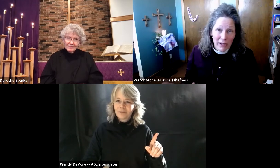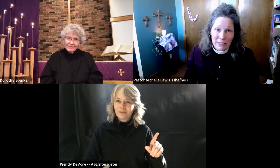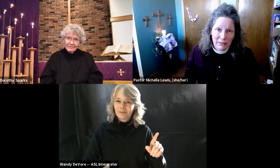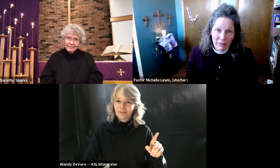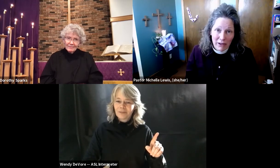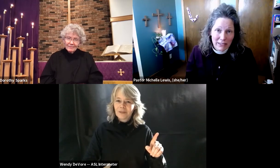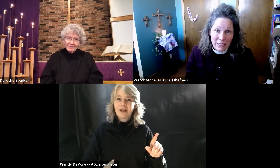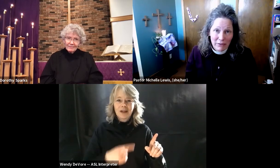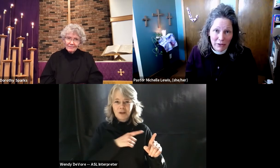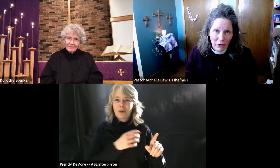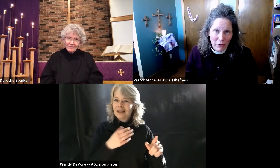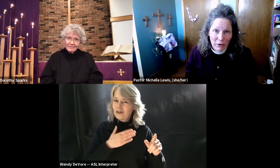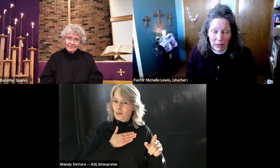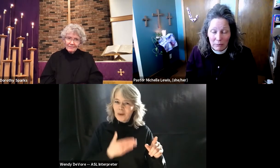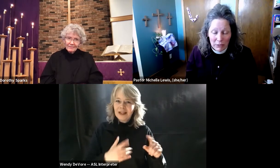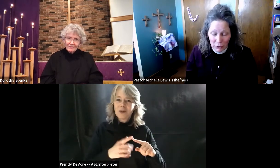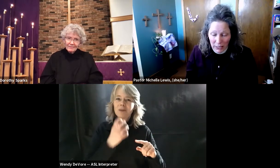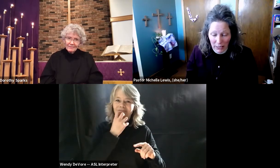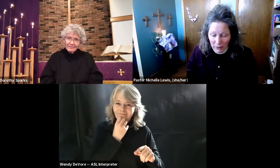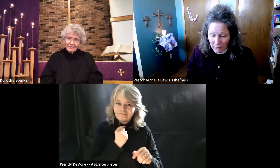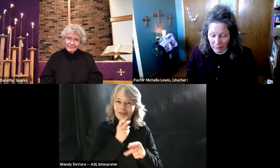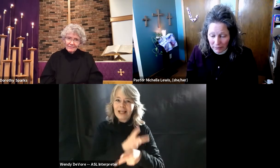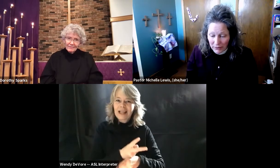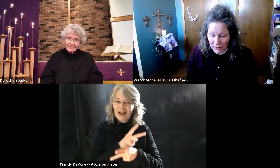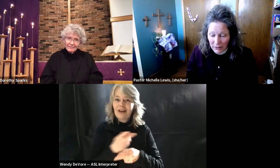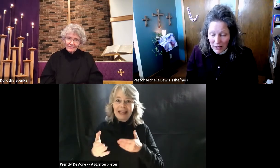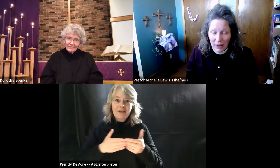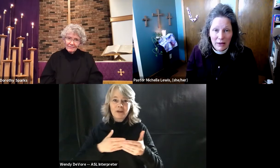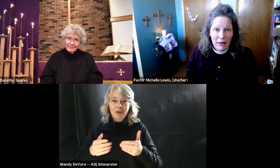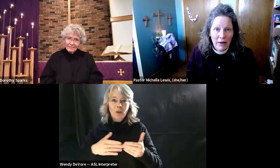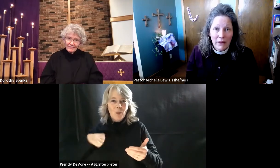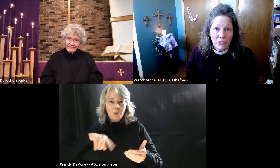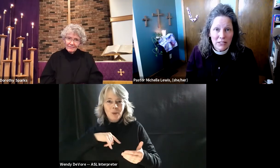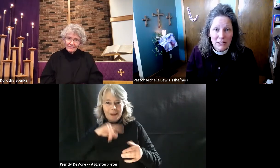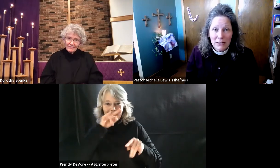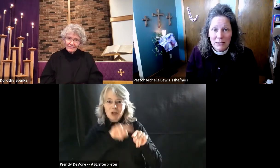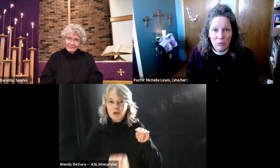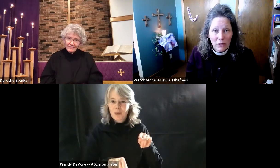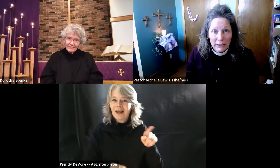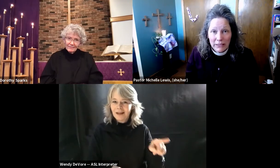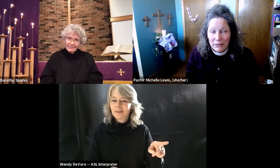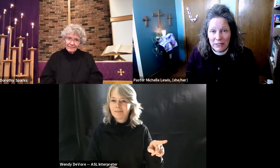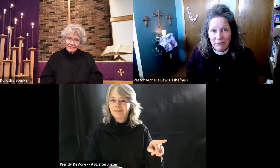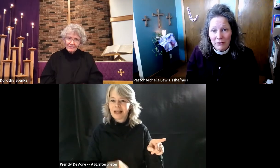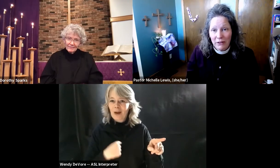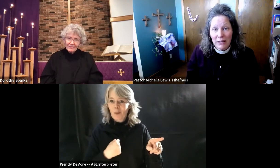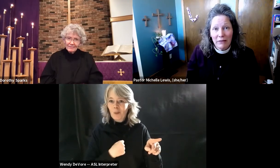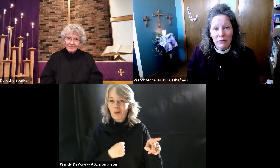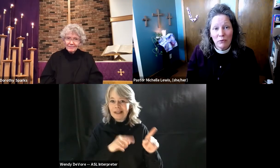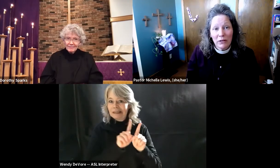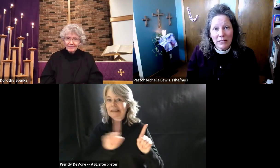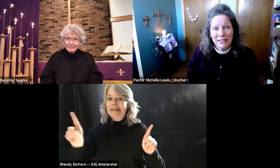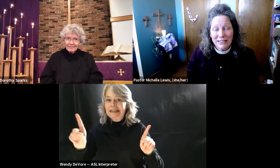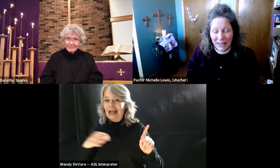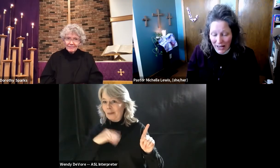care for us and love us, even though we betray him. And that Jesus is willing to suffer and